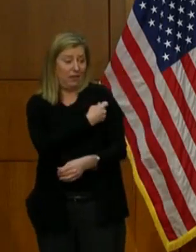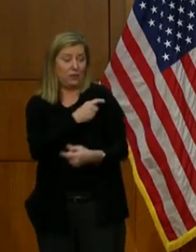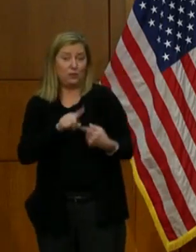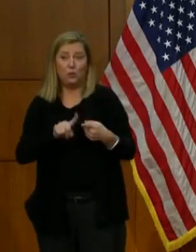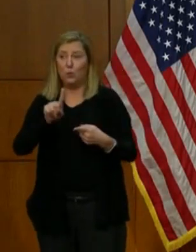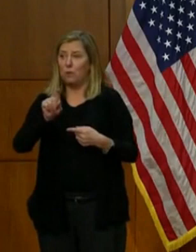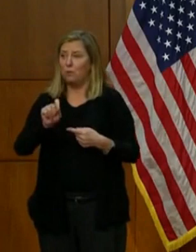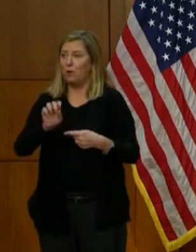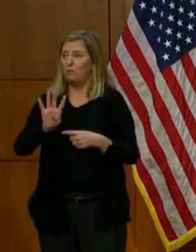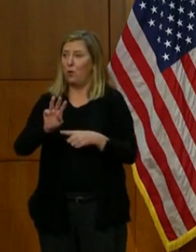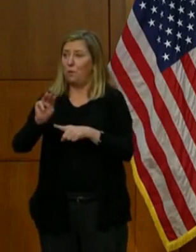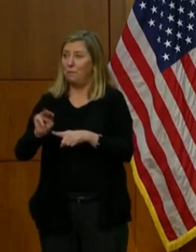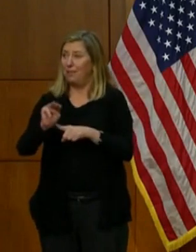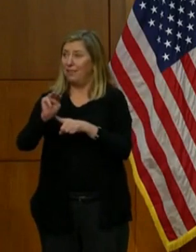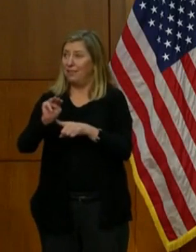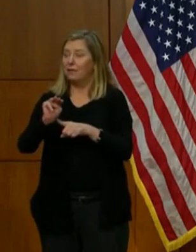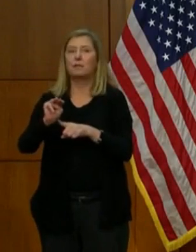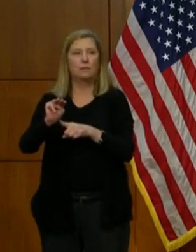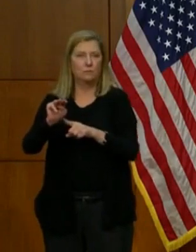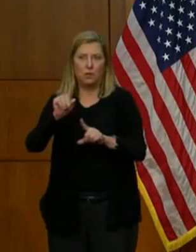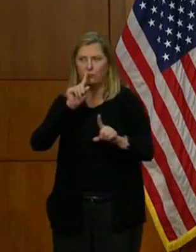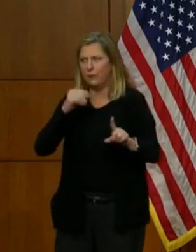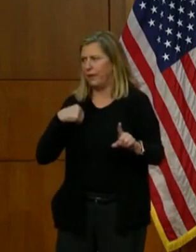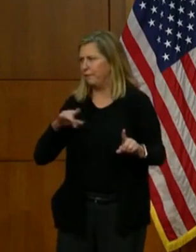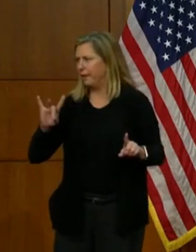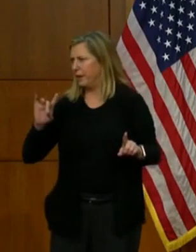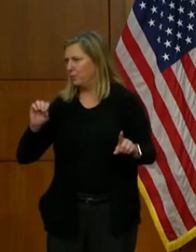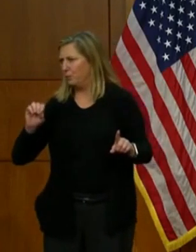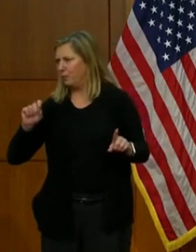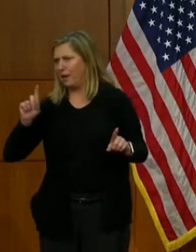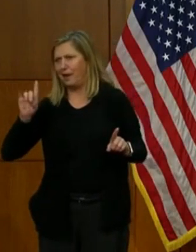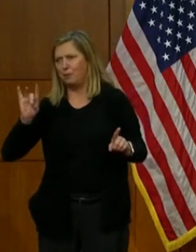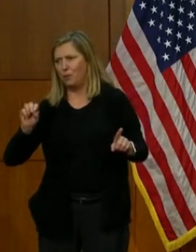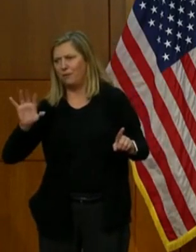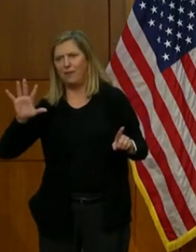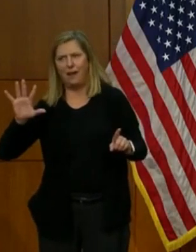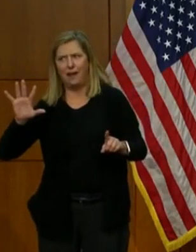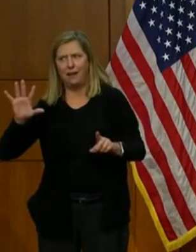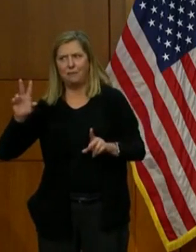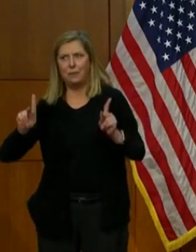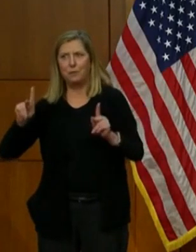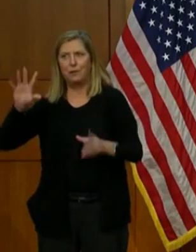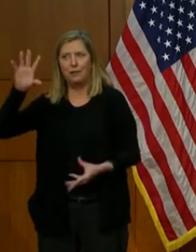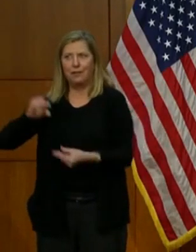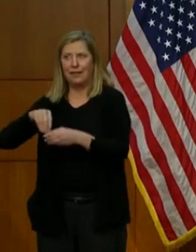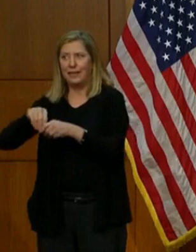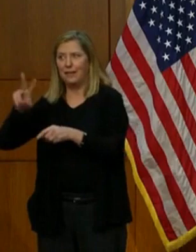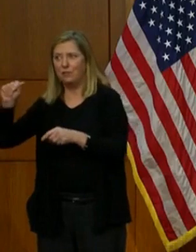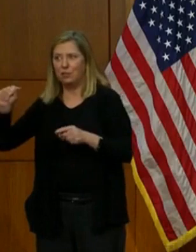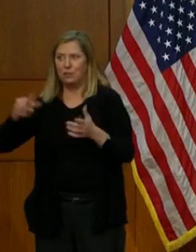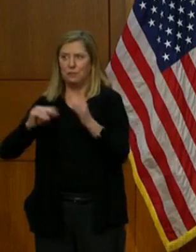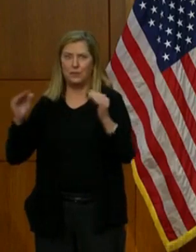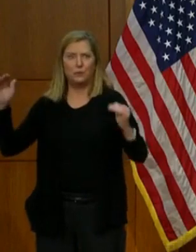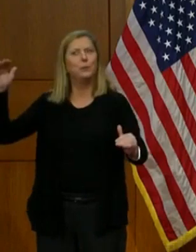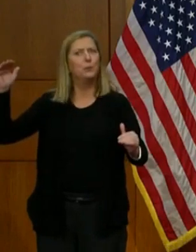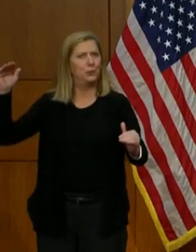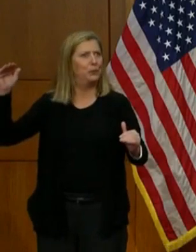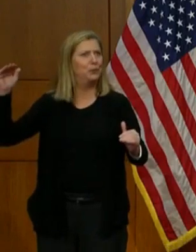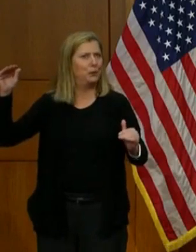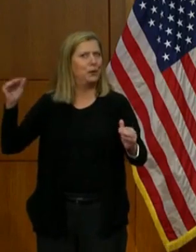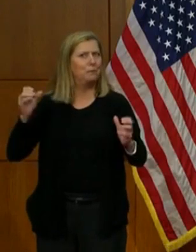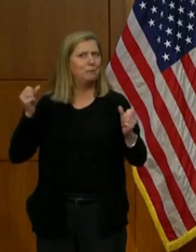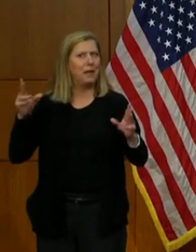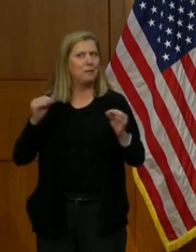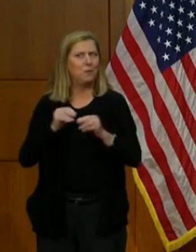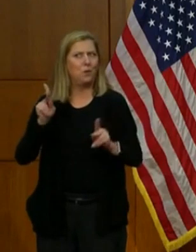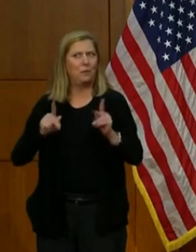that ballpark, but we have 8.5 in that ballpark Virginians, so we still have a lot of road ahead